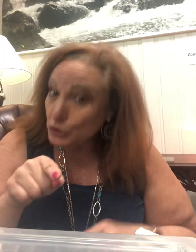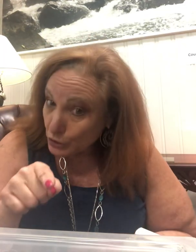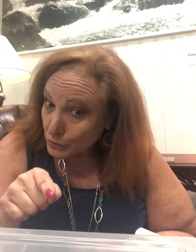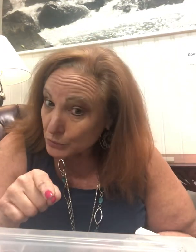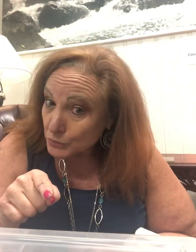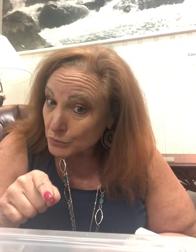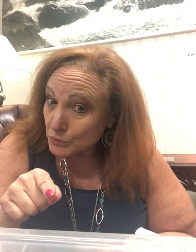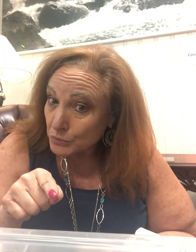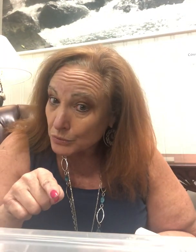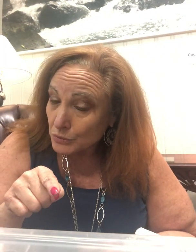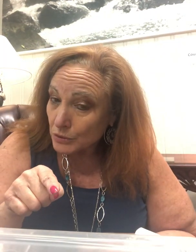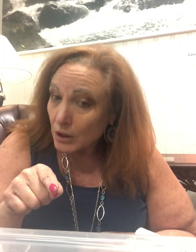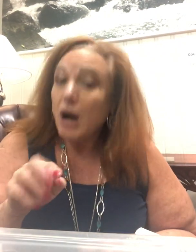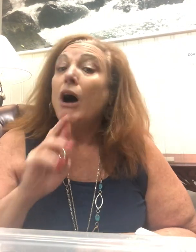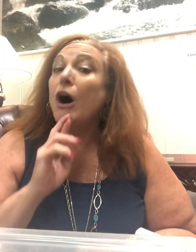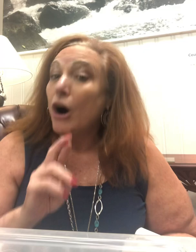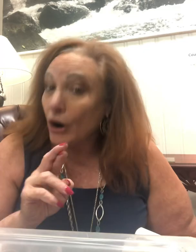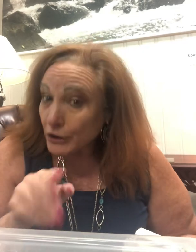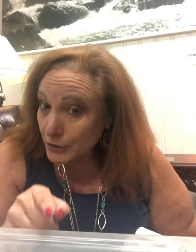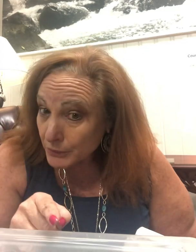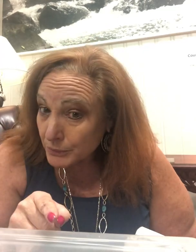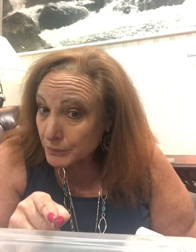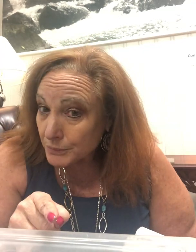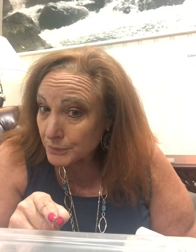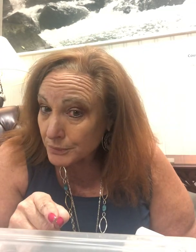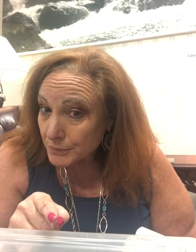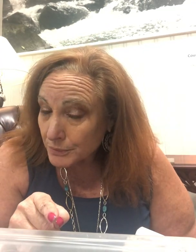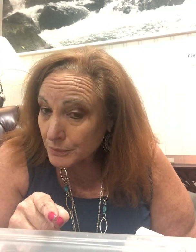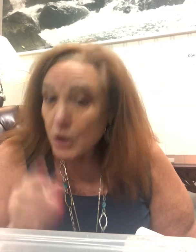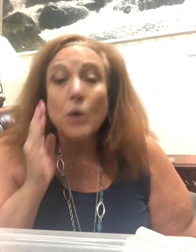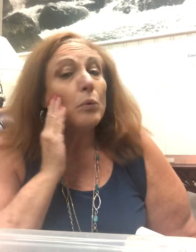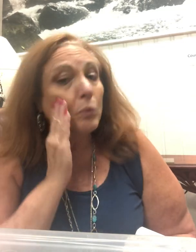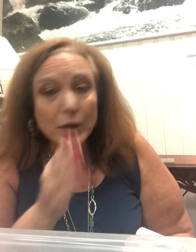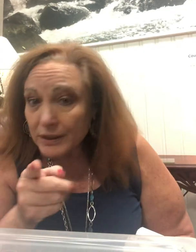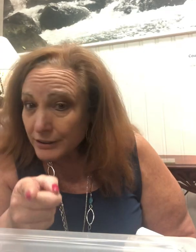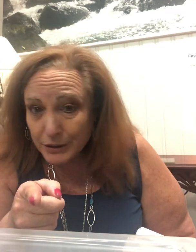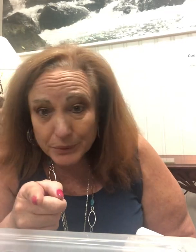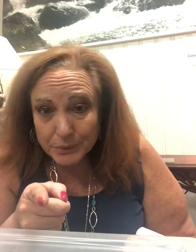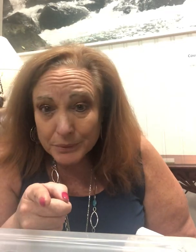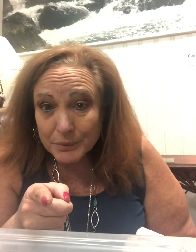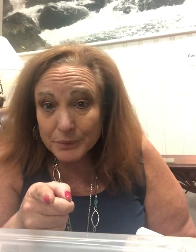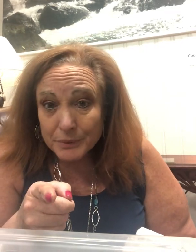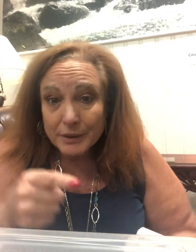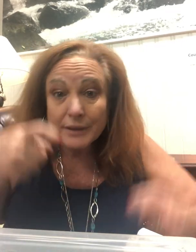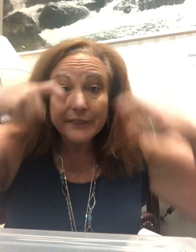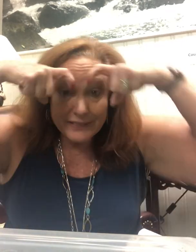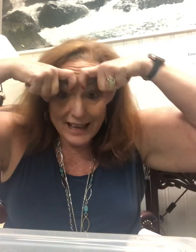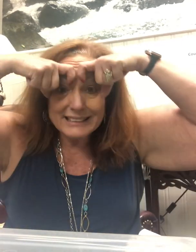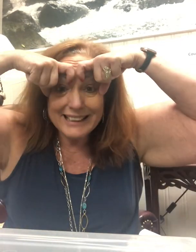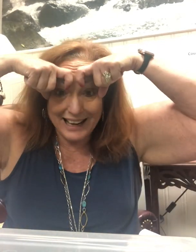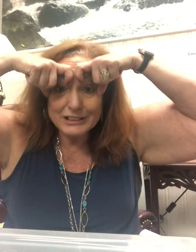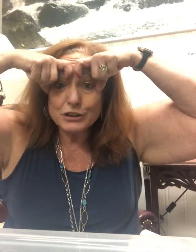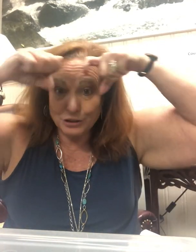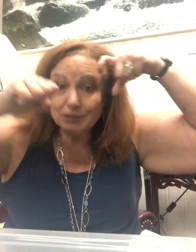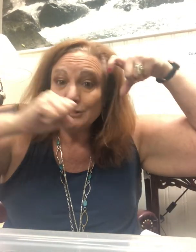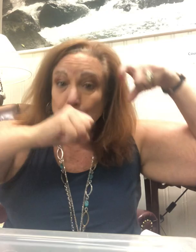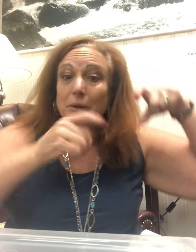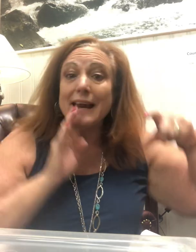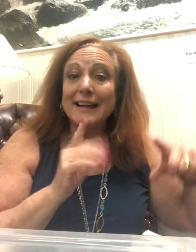you? Are you? Will you? That's an answer. You would